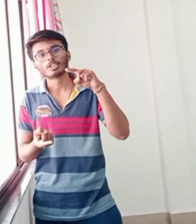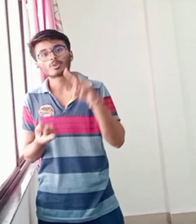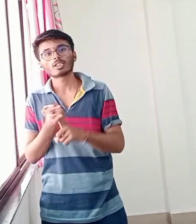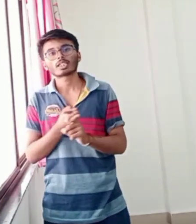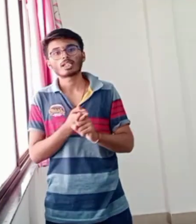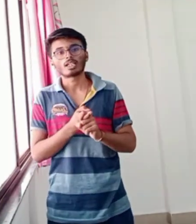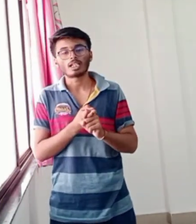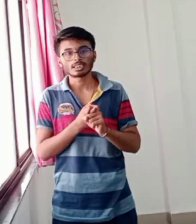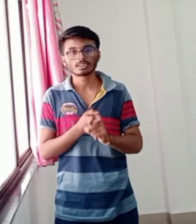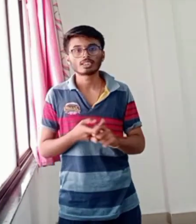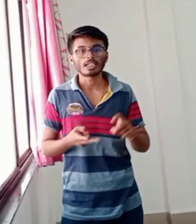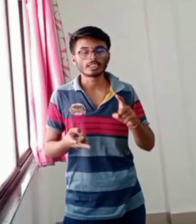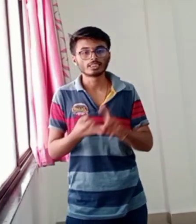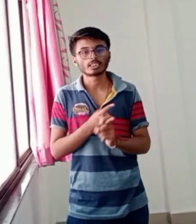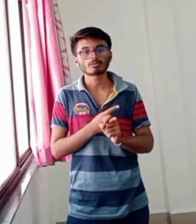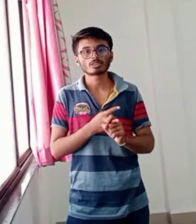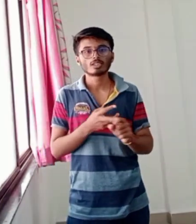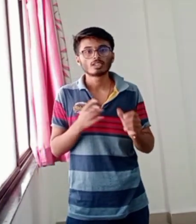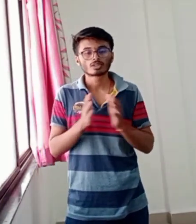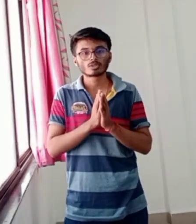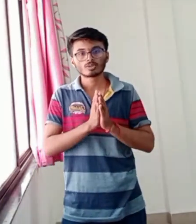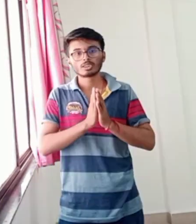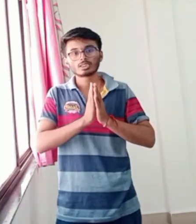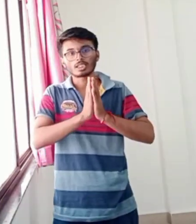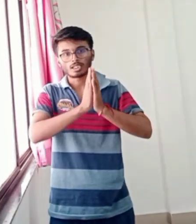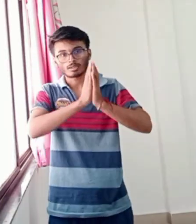nucleic acid and enzymes. So these are my